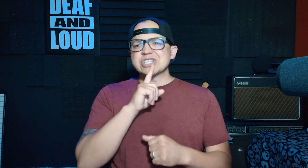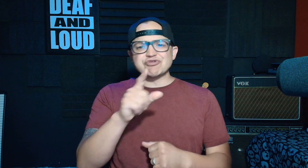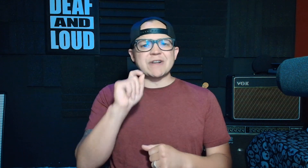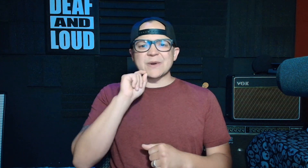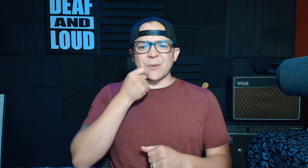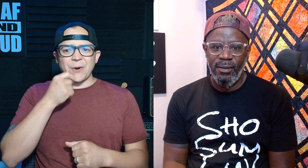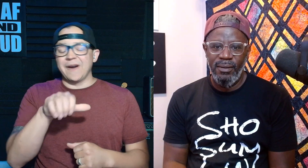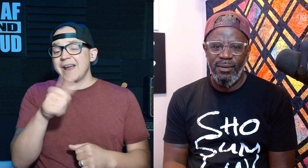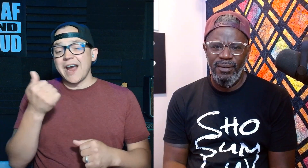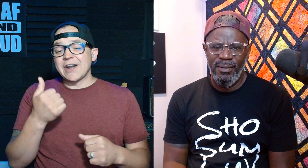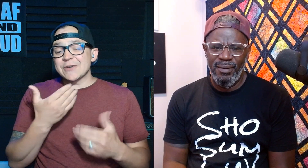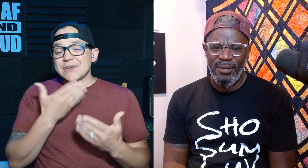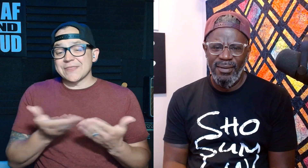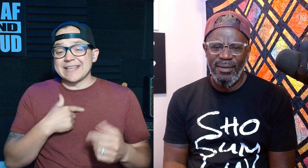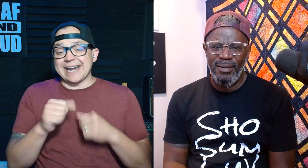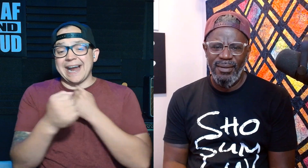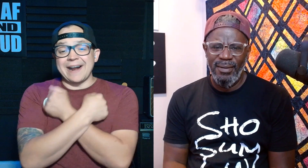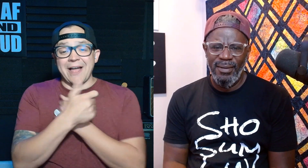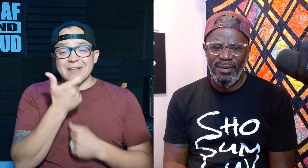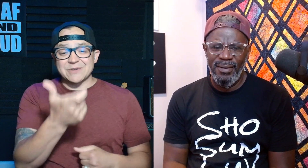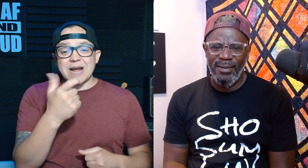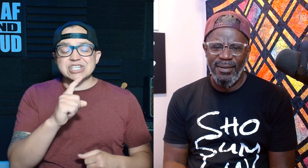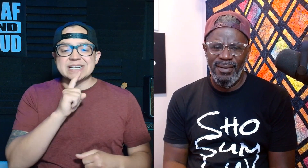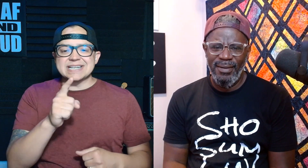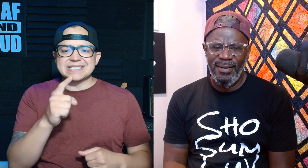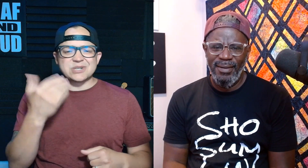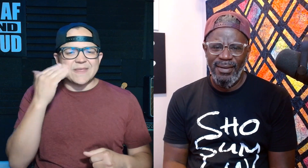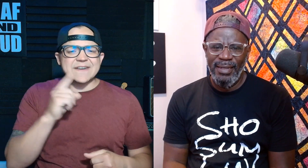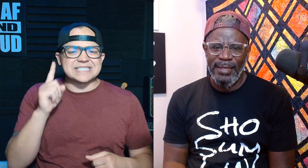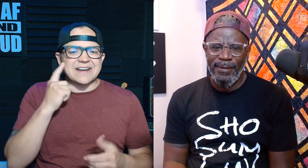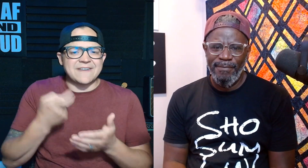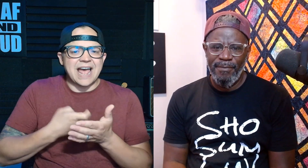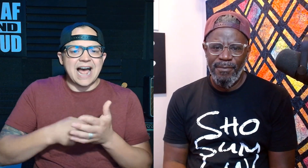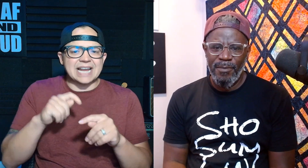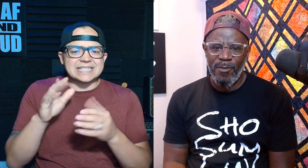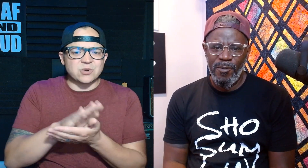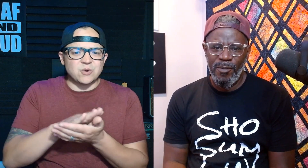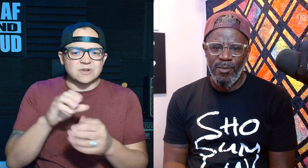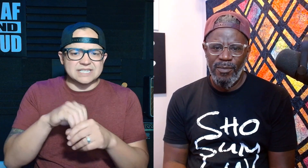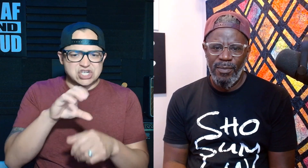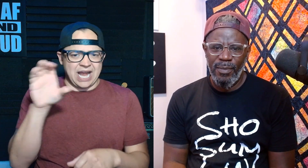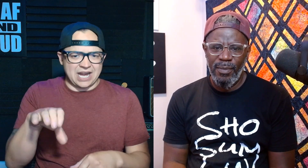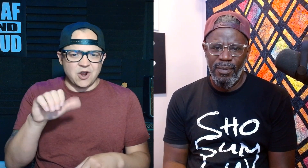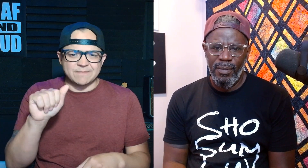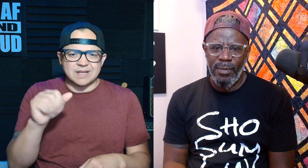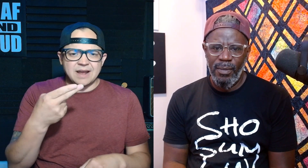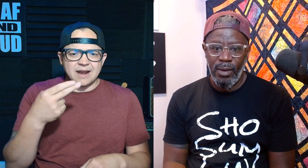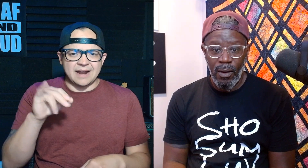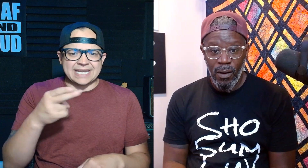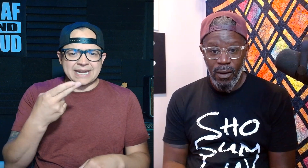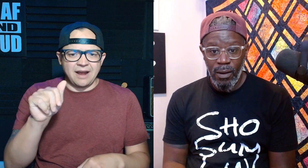mean, it was just really cool. Another thing that I loved watching is, they have a deaf hockey school in